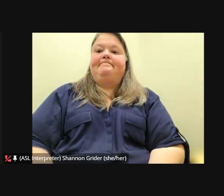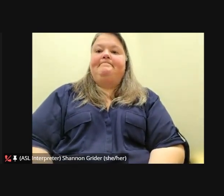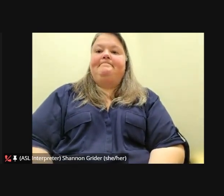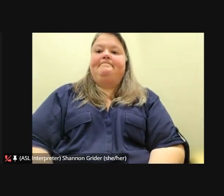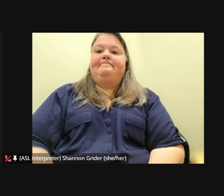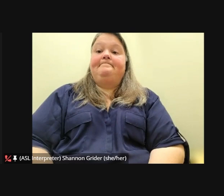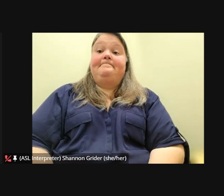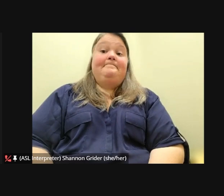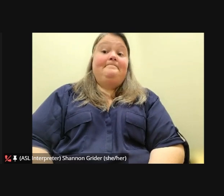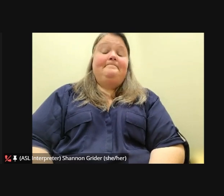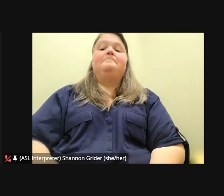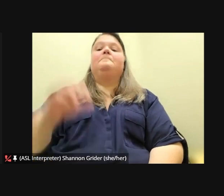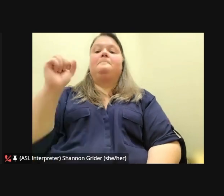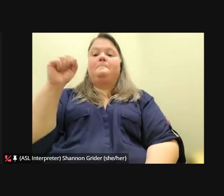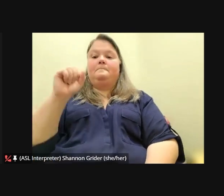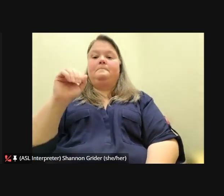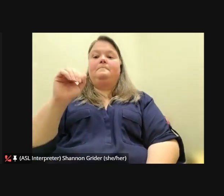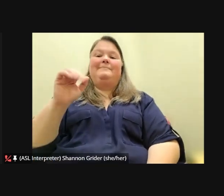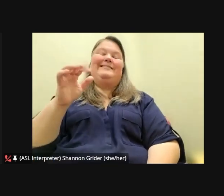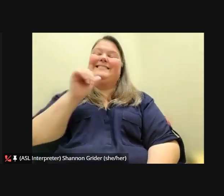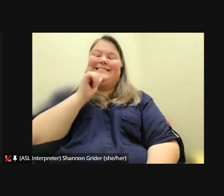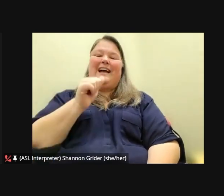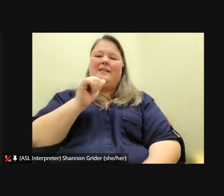I don't have a question, a comment.